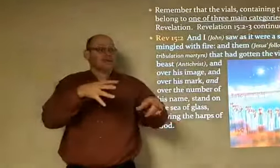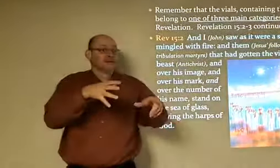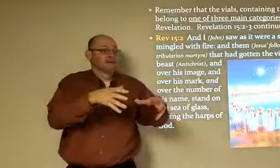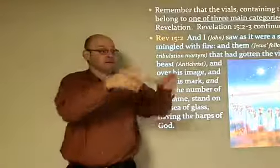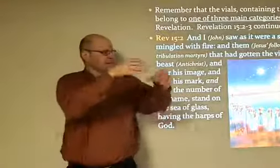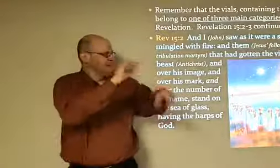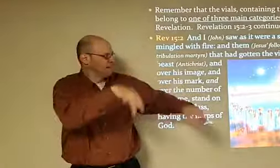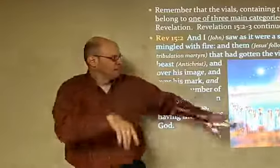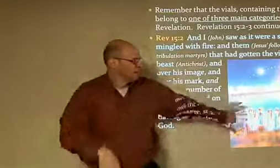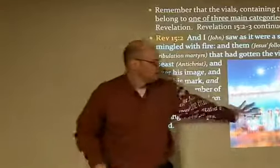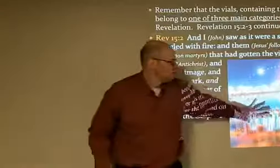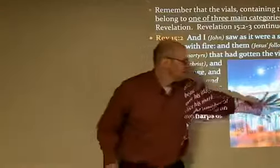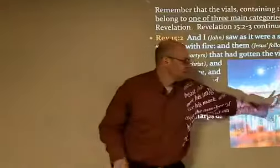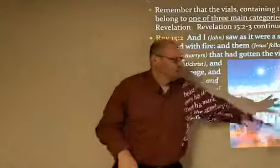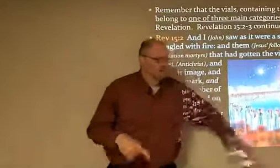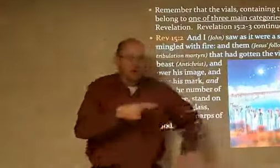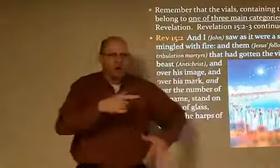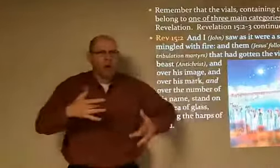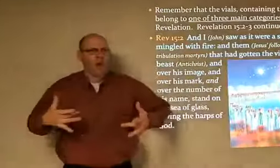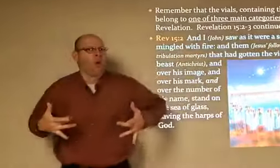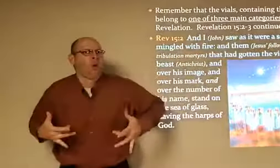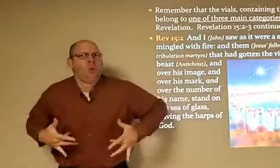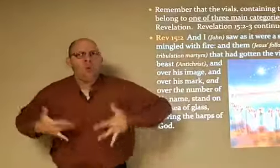refused. And there are those who have died.